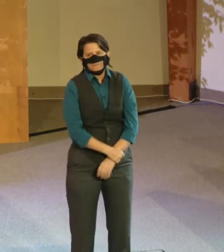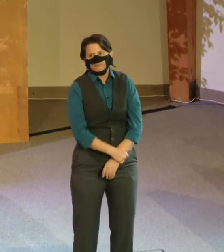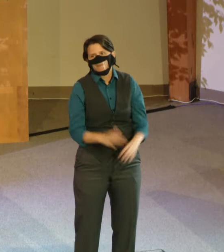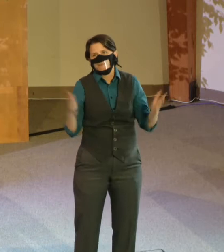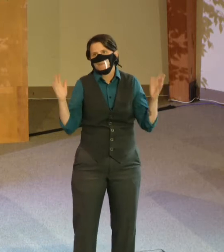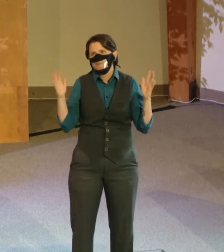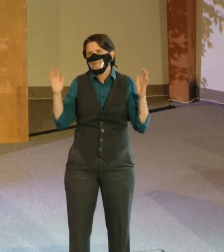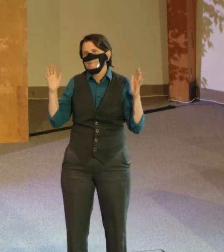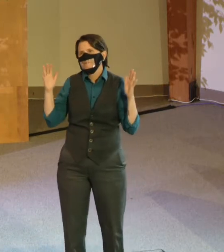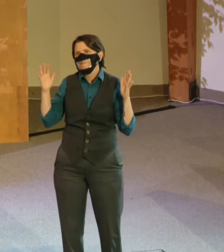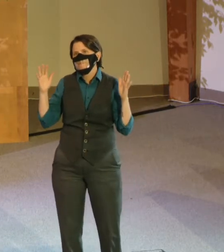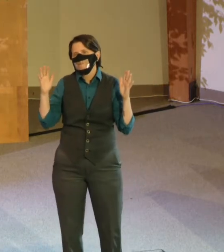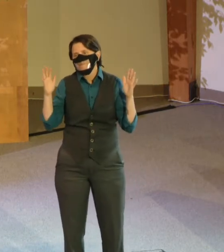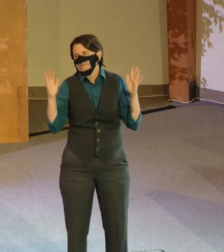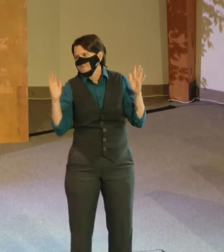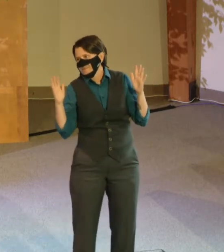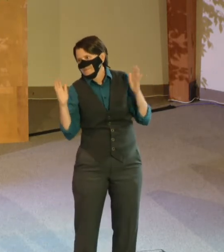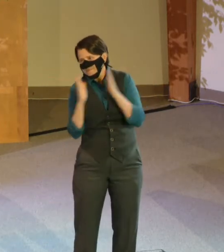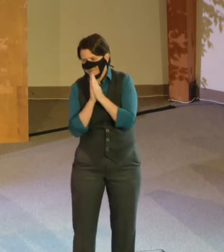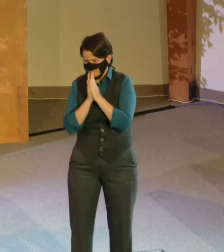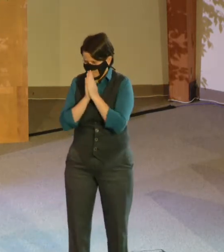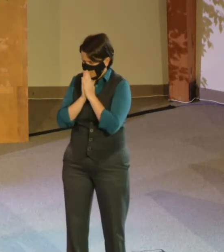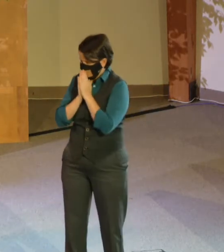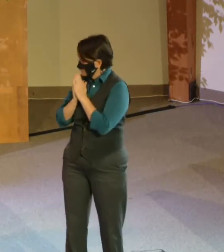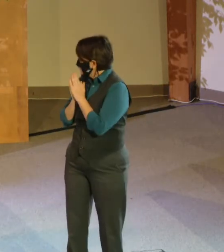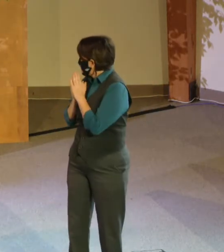Thank you, guys. Thank you so much. Thank you.